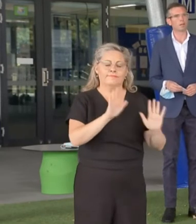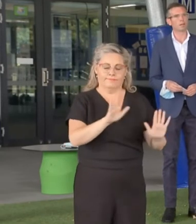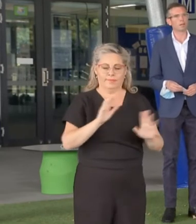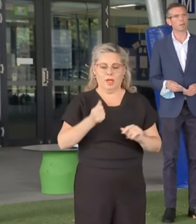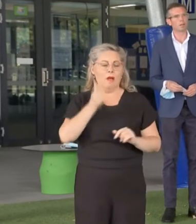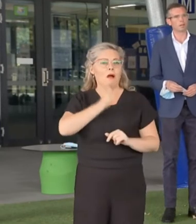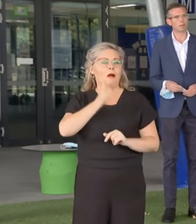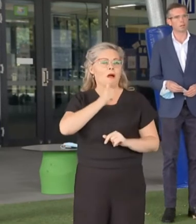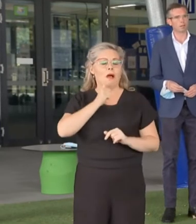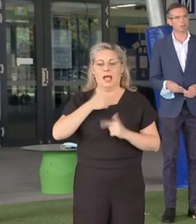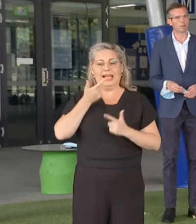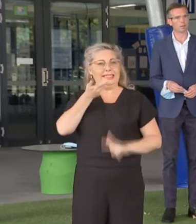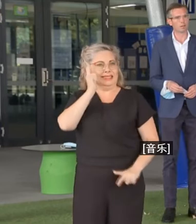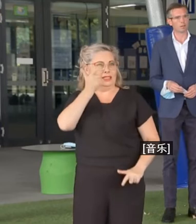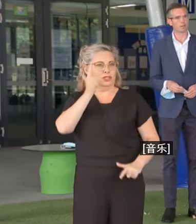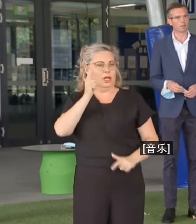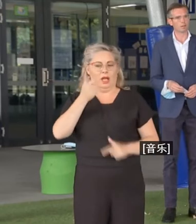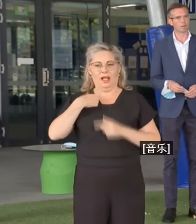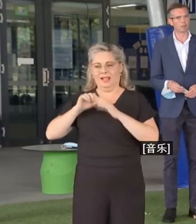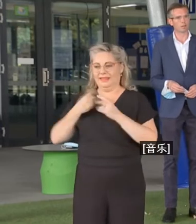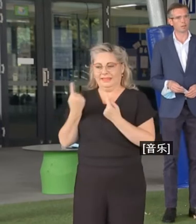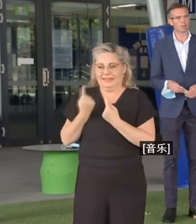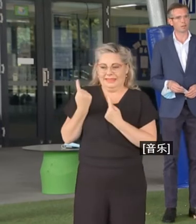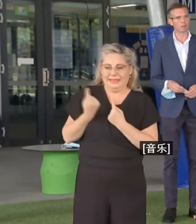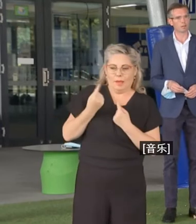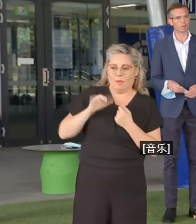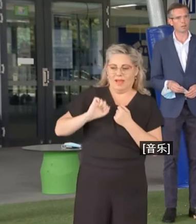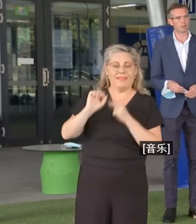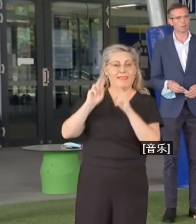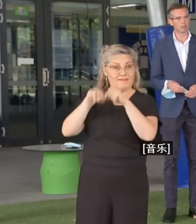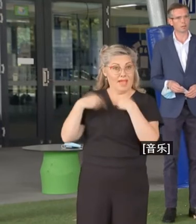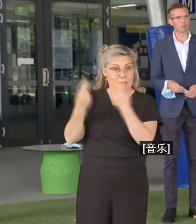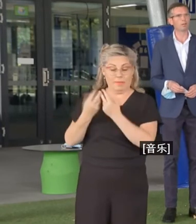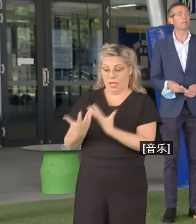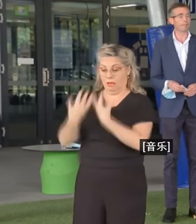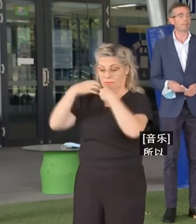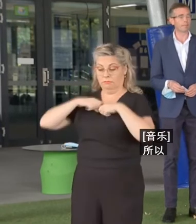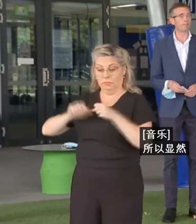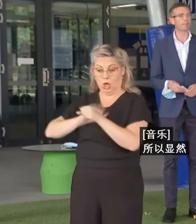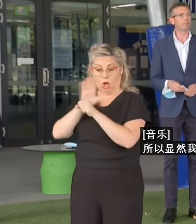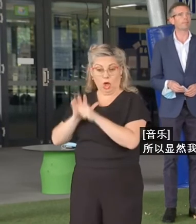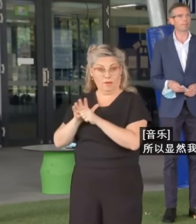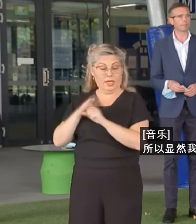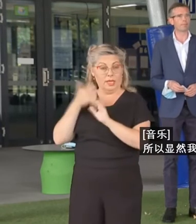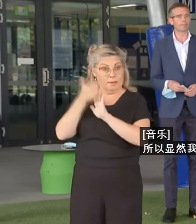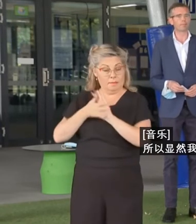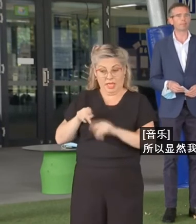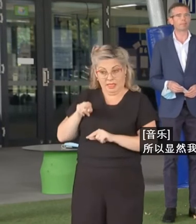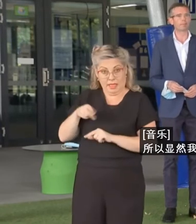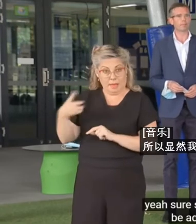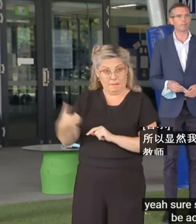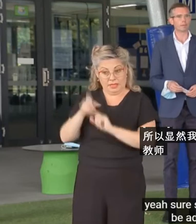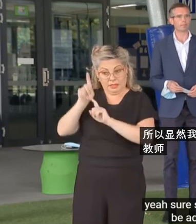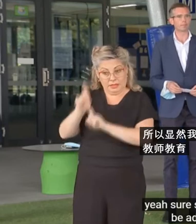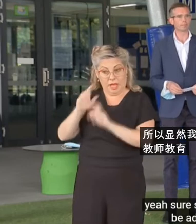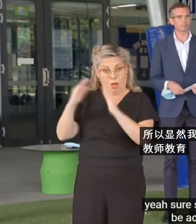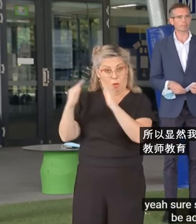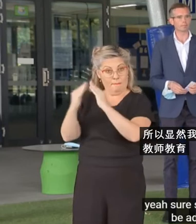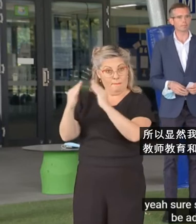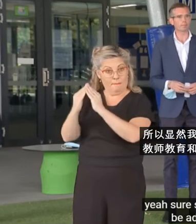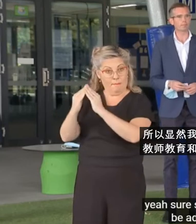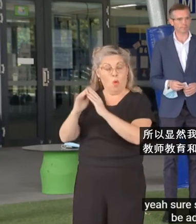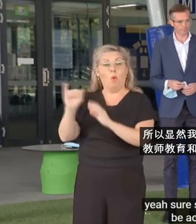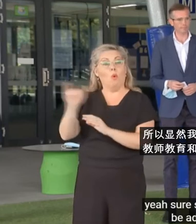What happens if they assert their right to stay home Sure. and isolate for 7 days? Yeah, sure. So obviously we will be adding